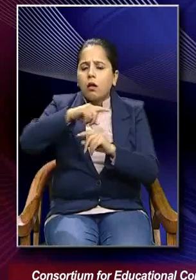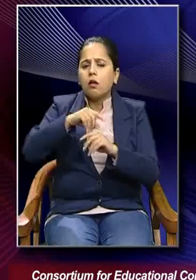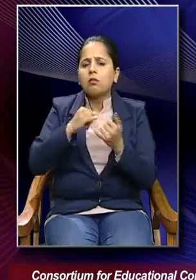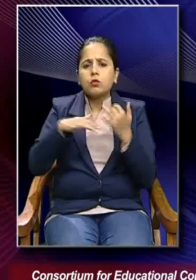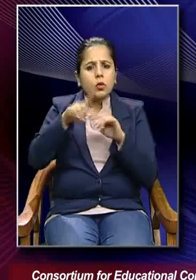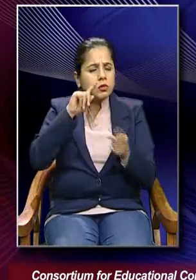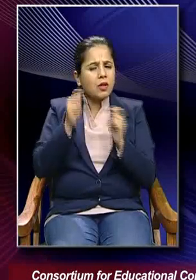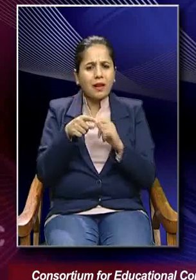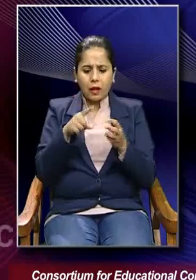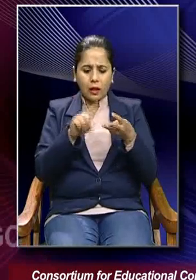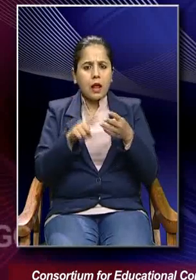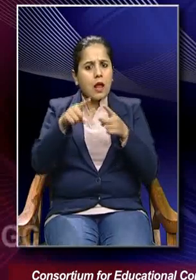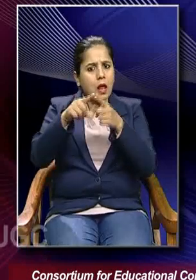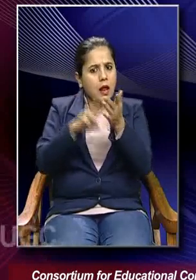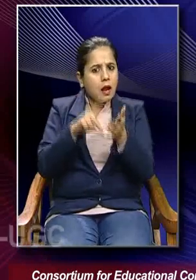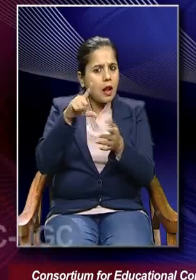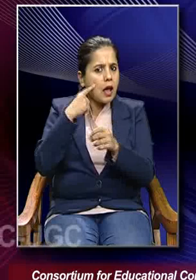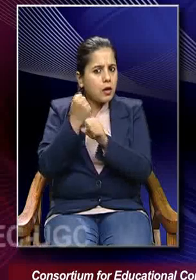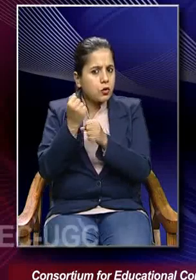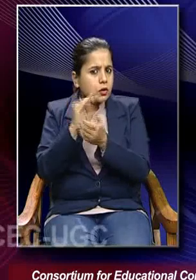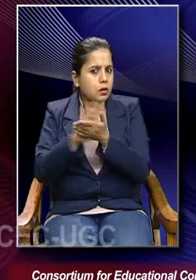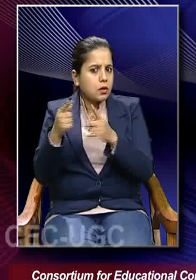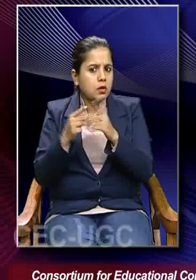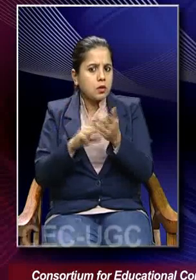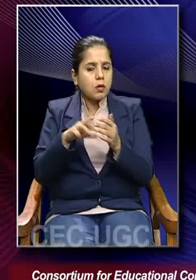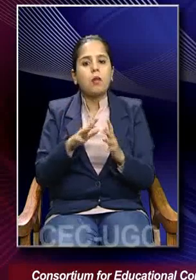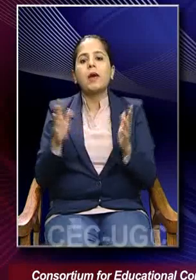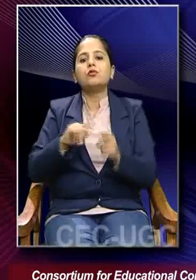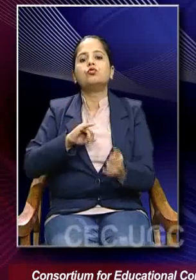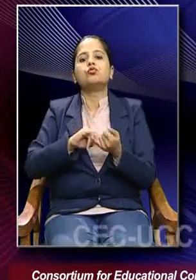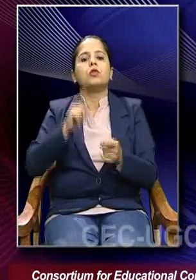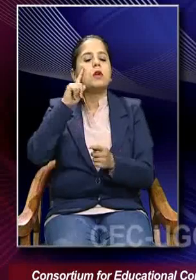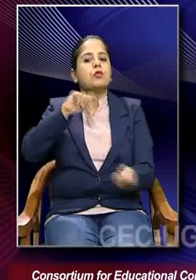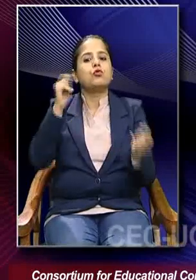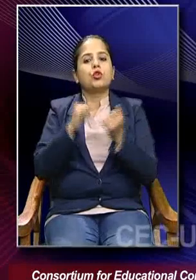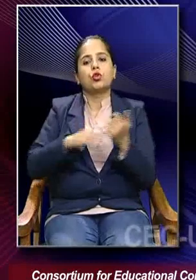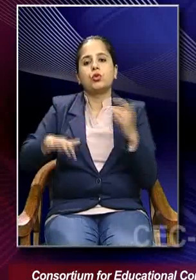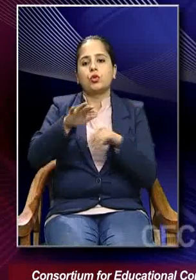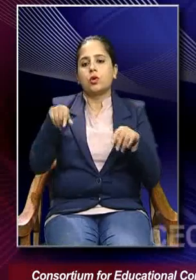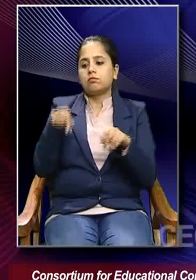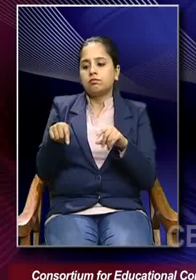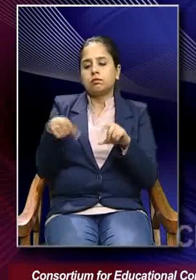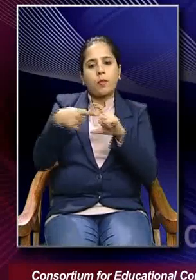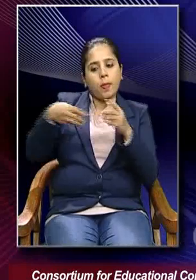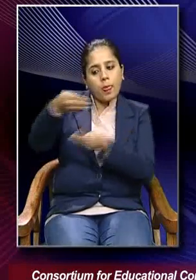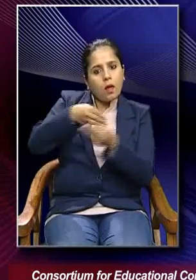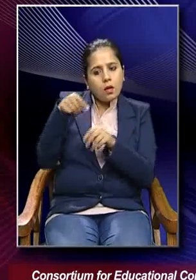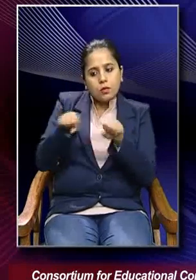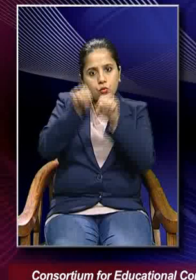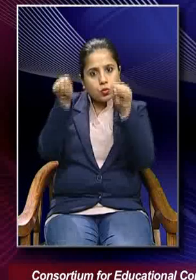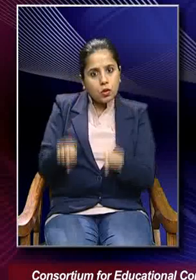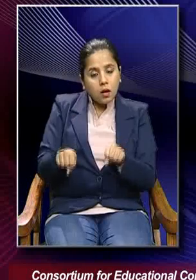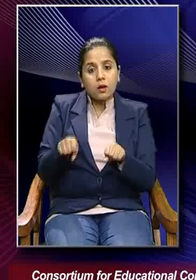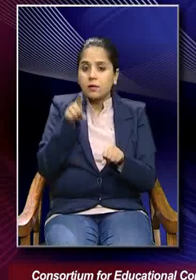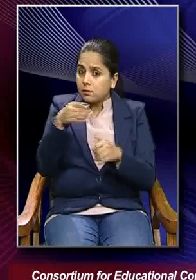things do? They brought about a change in the socio-economic structure of the society, and it is